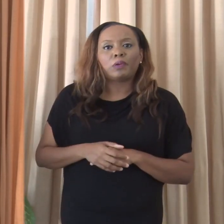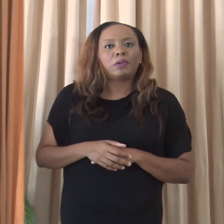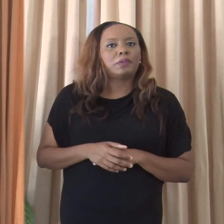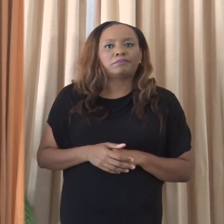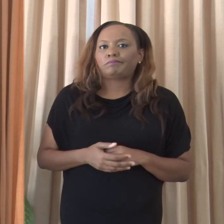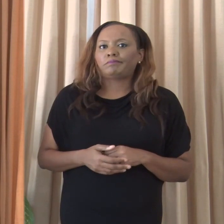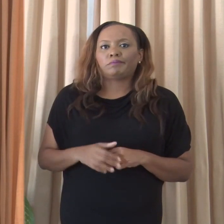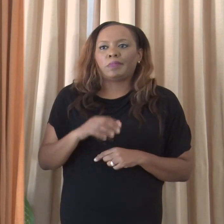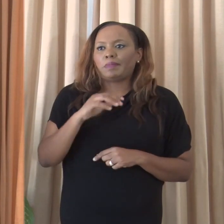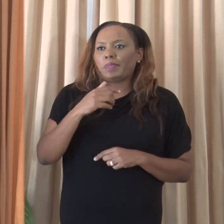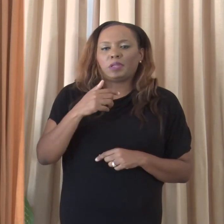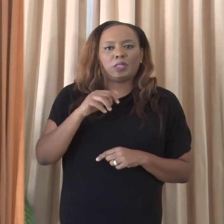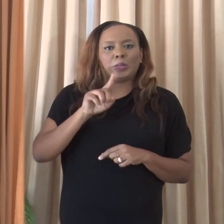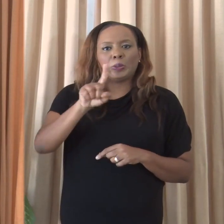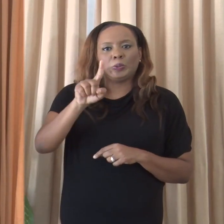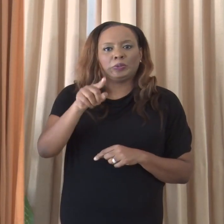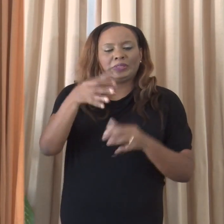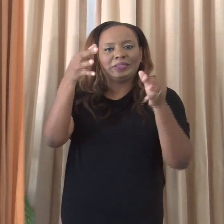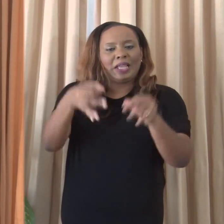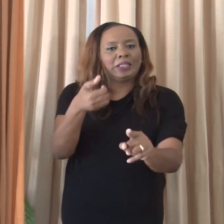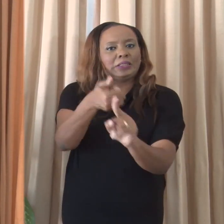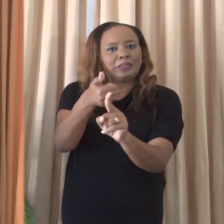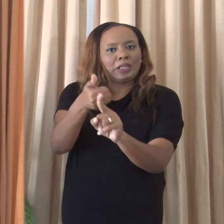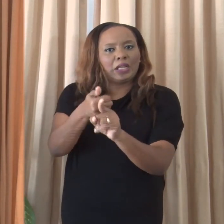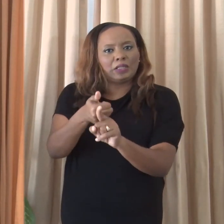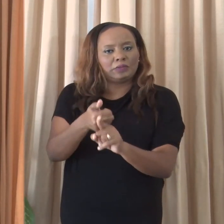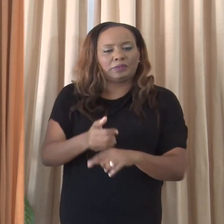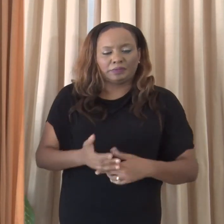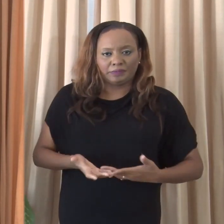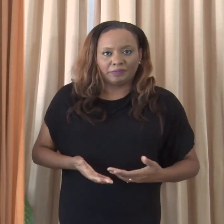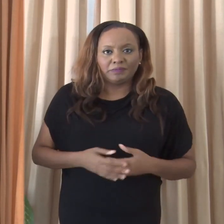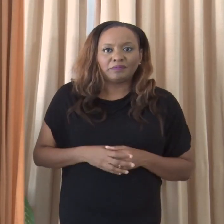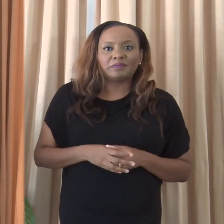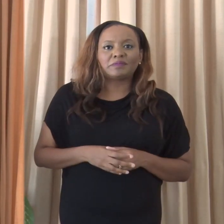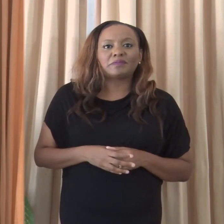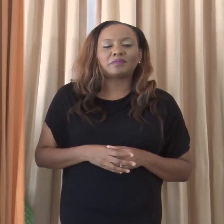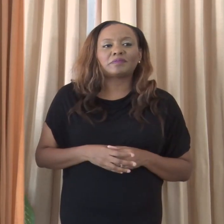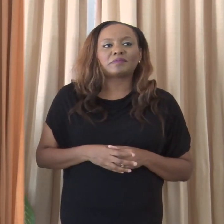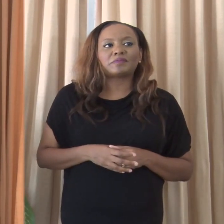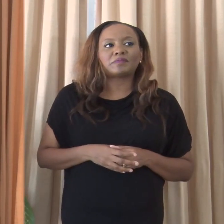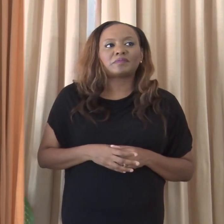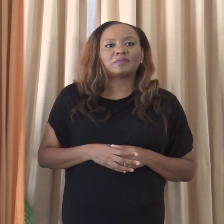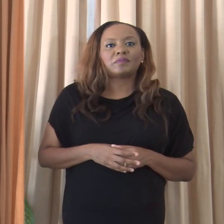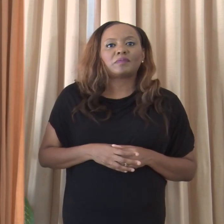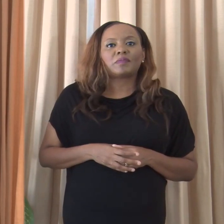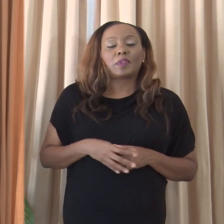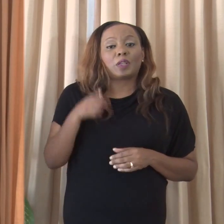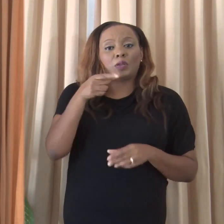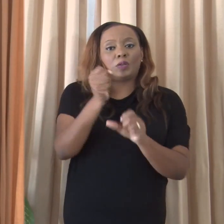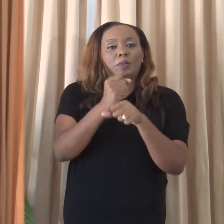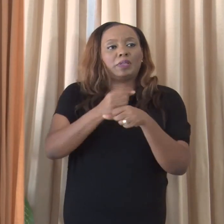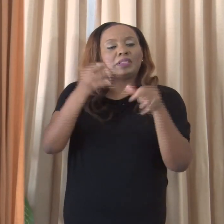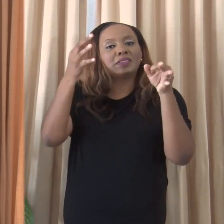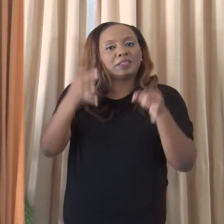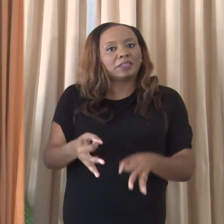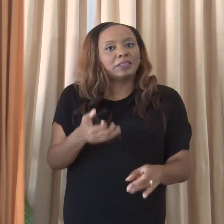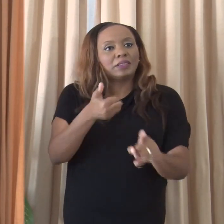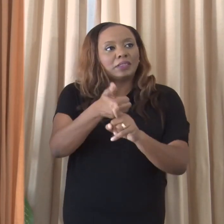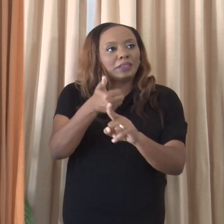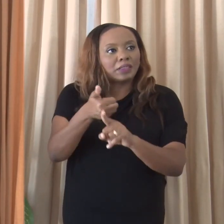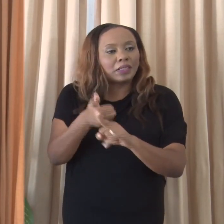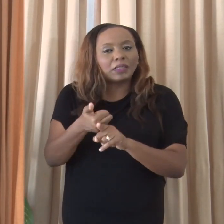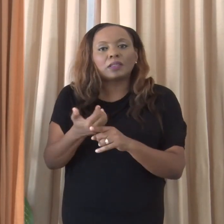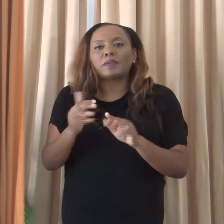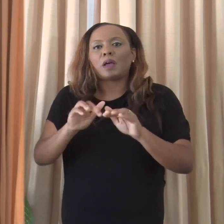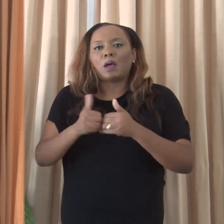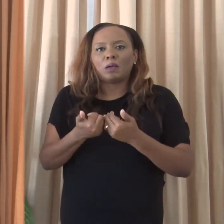of business. And I think it would be a question of the extent to which you then participate and the way in